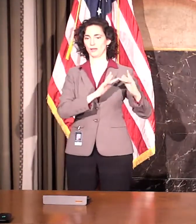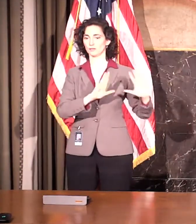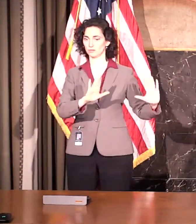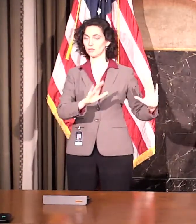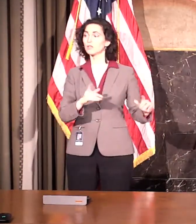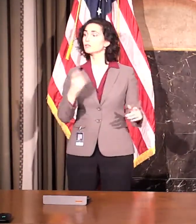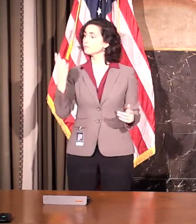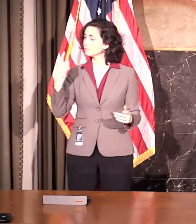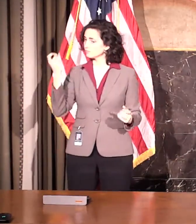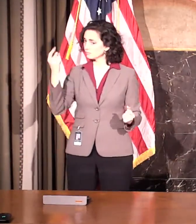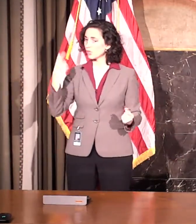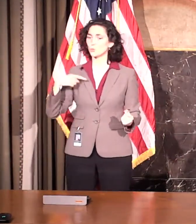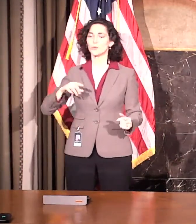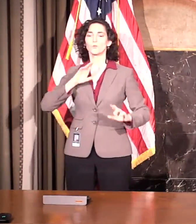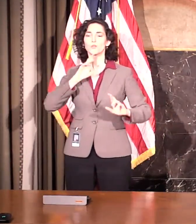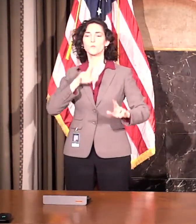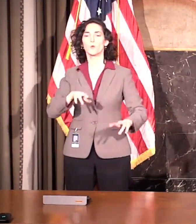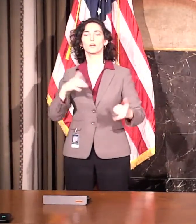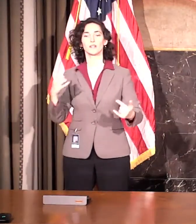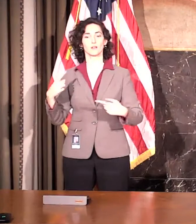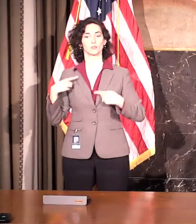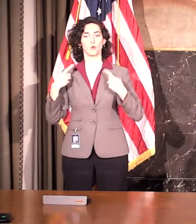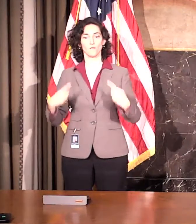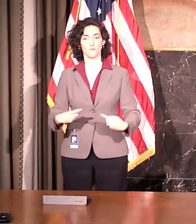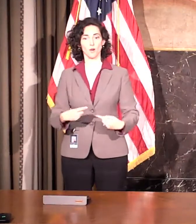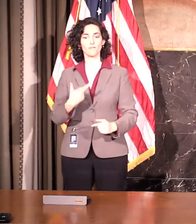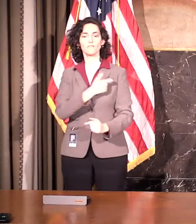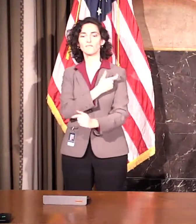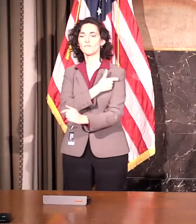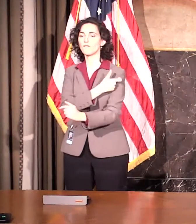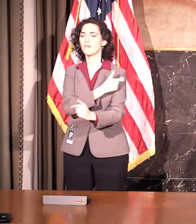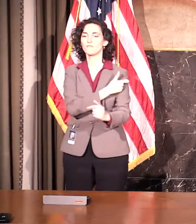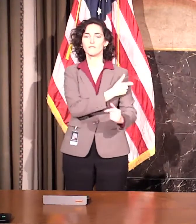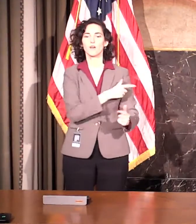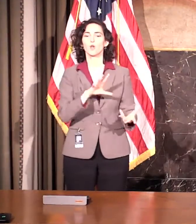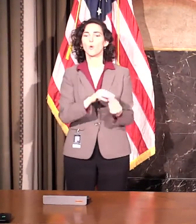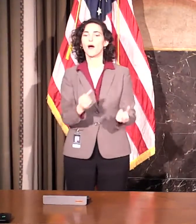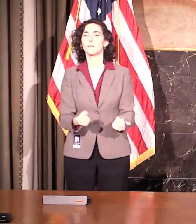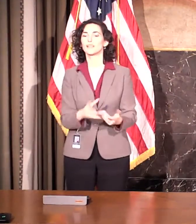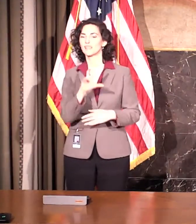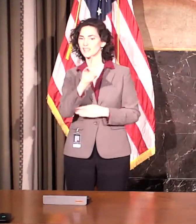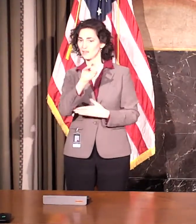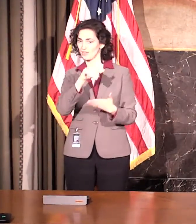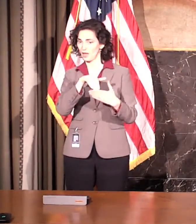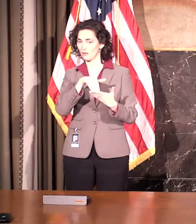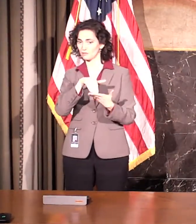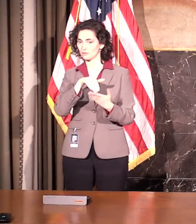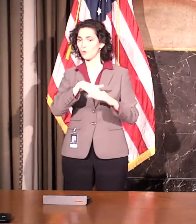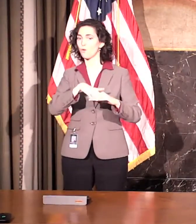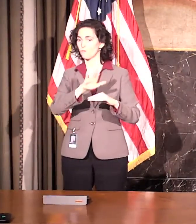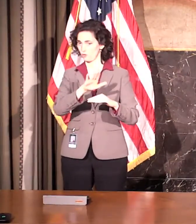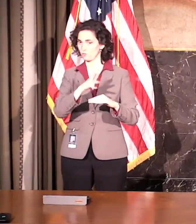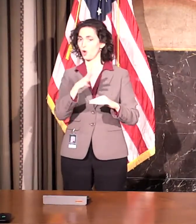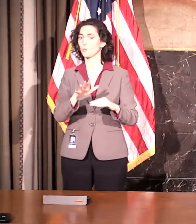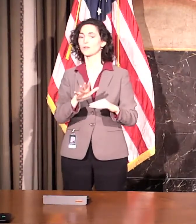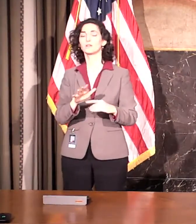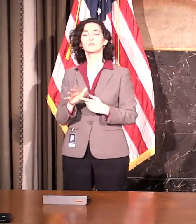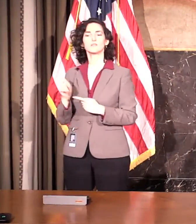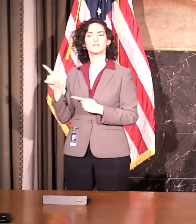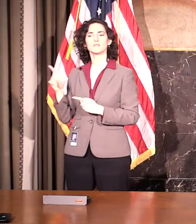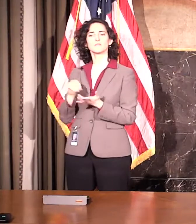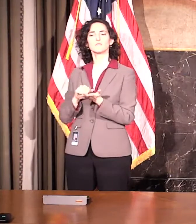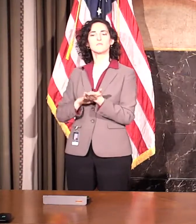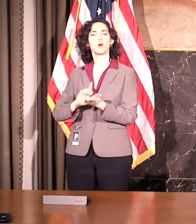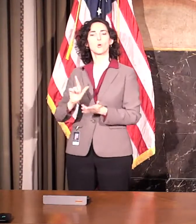7,000 vaccinations thus far of healthcare workers has been documented on links. I believe the